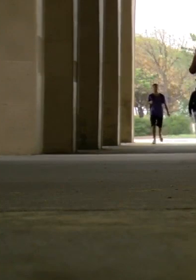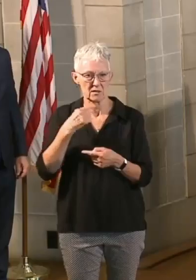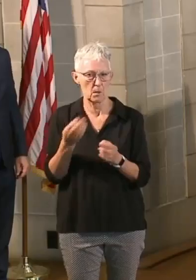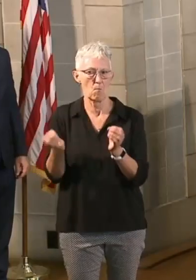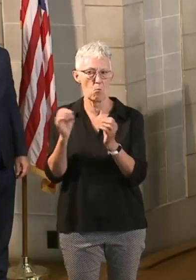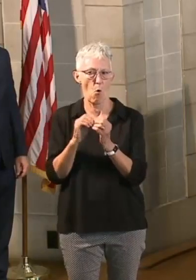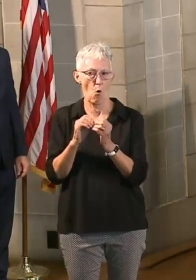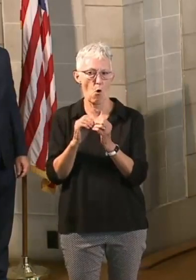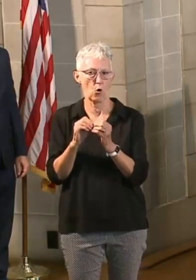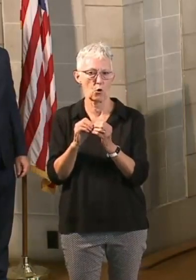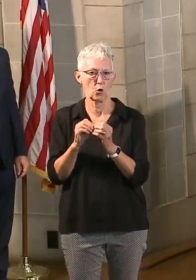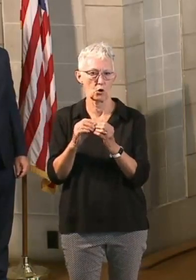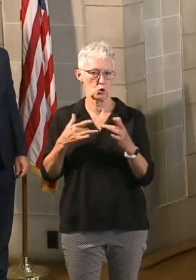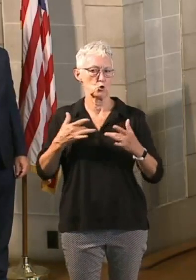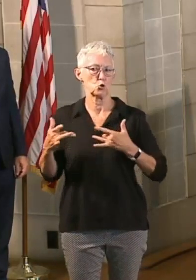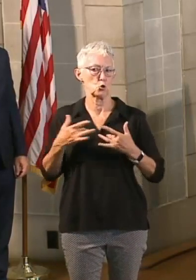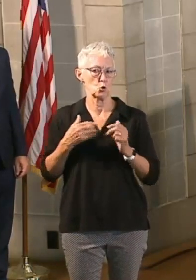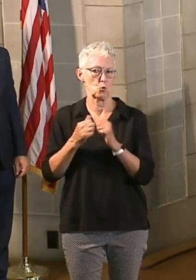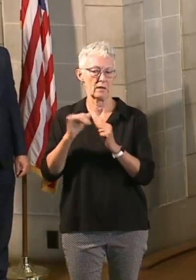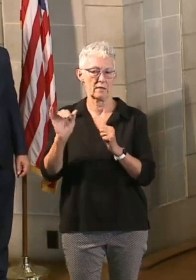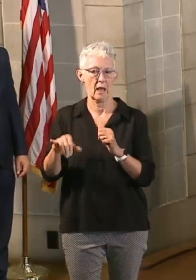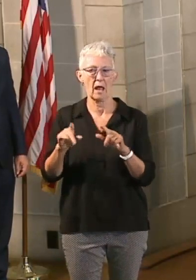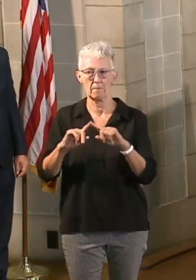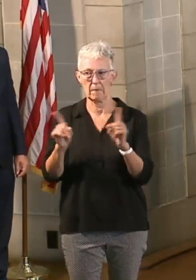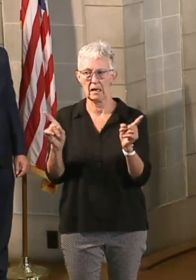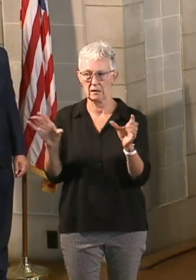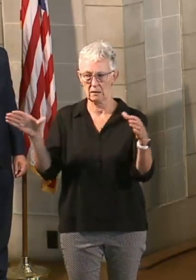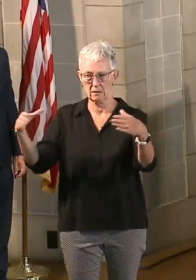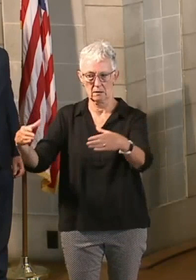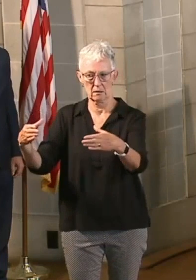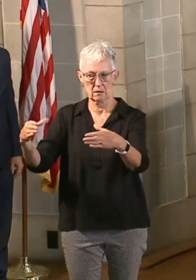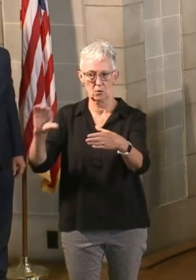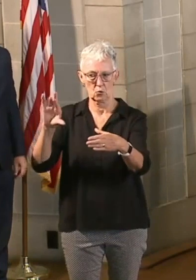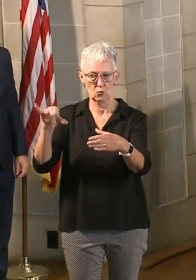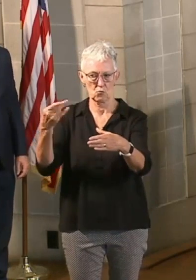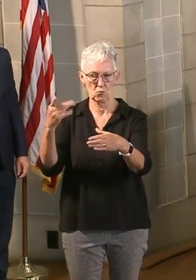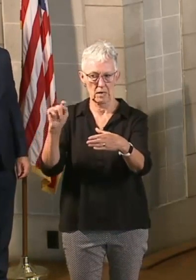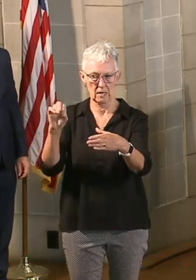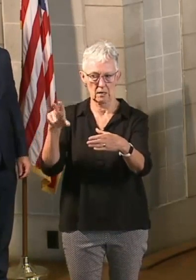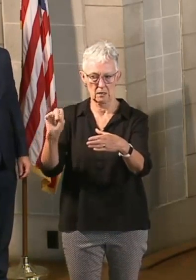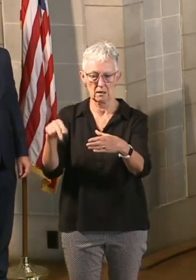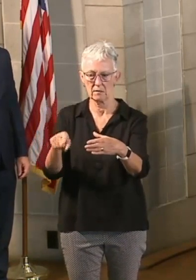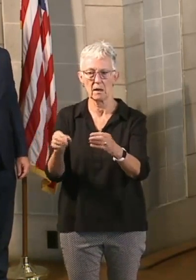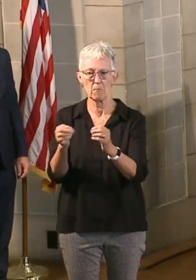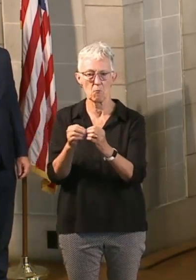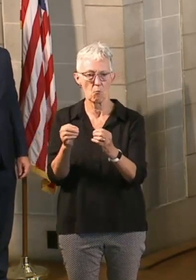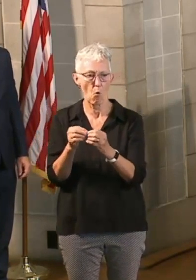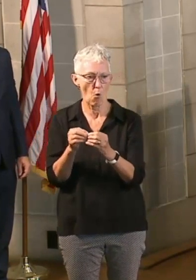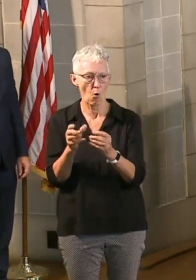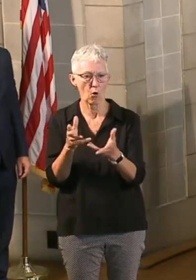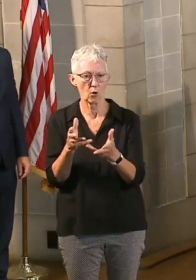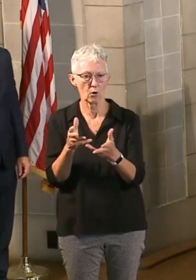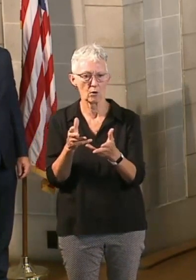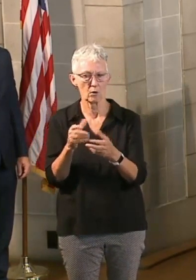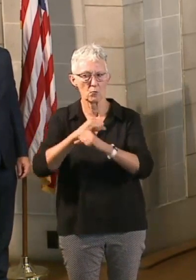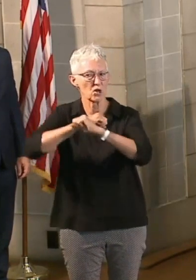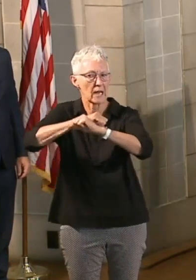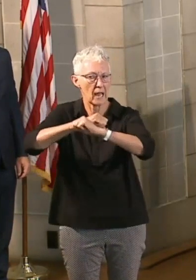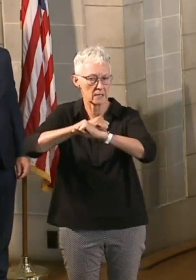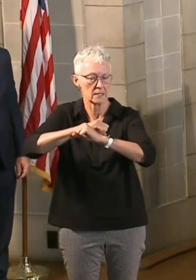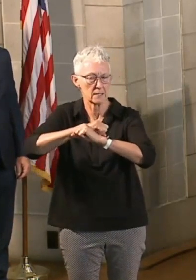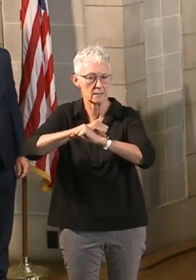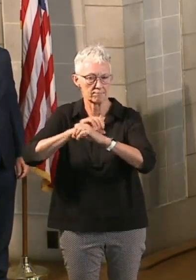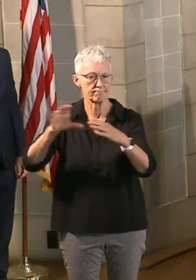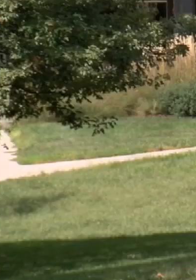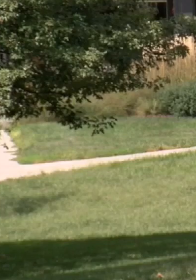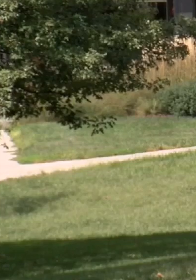more of a bubble around a college campus. It's permeable, it's leaky, but there's a little